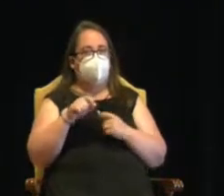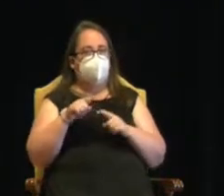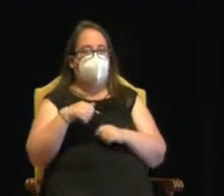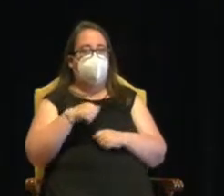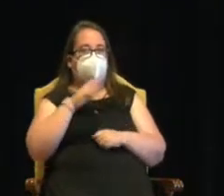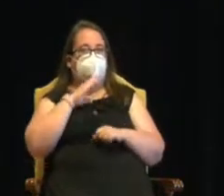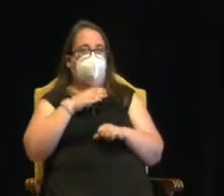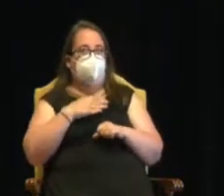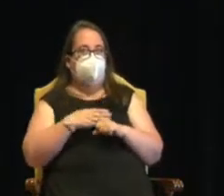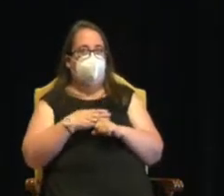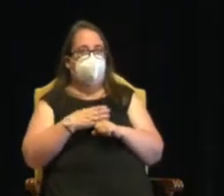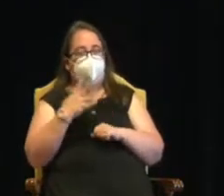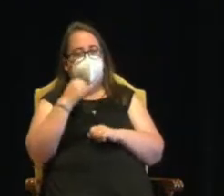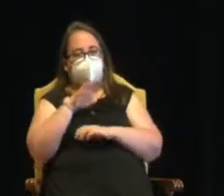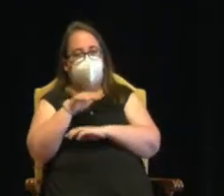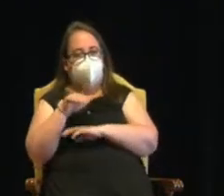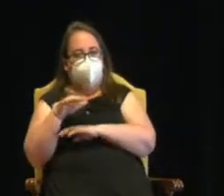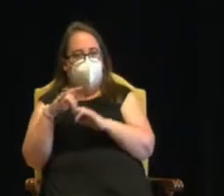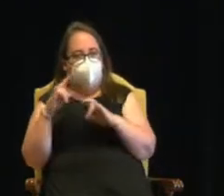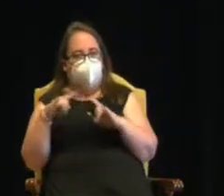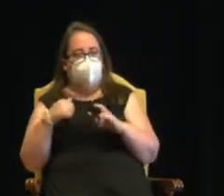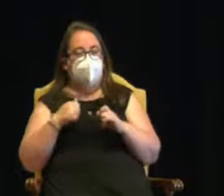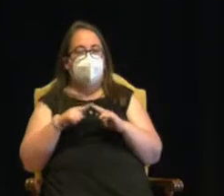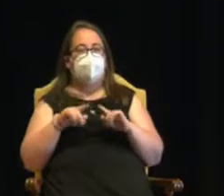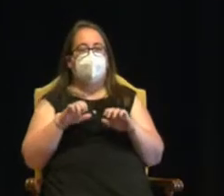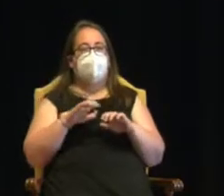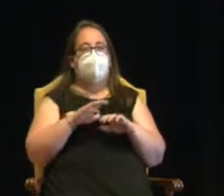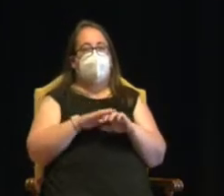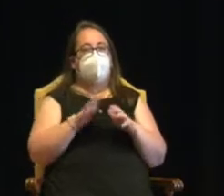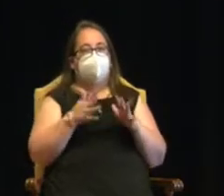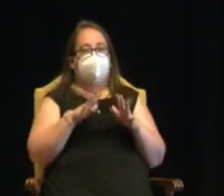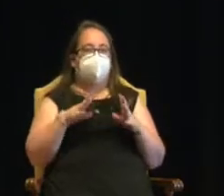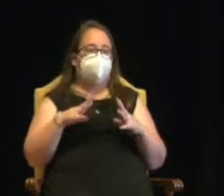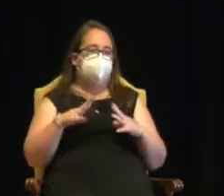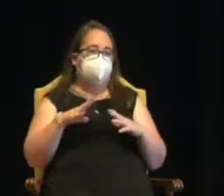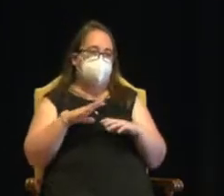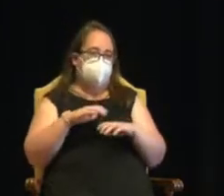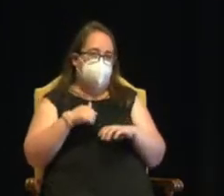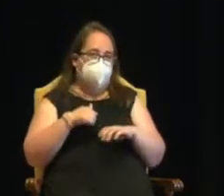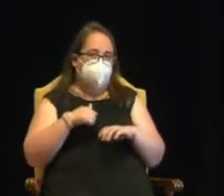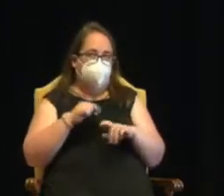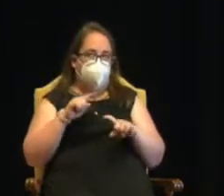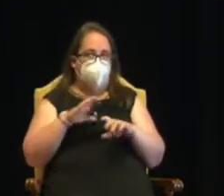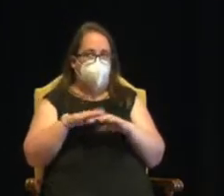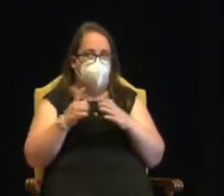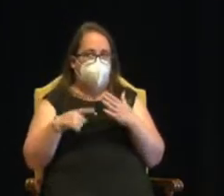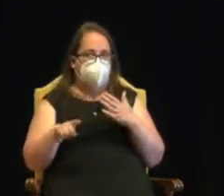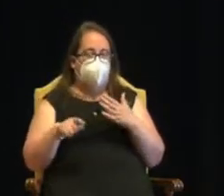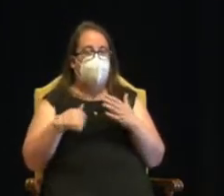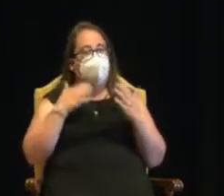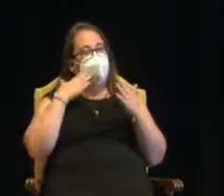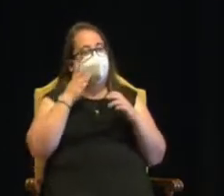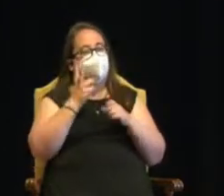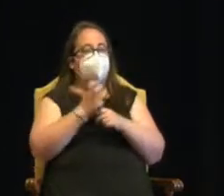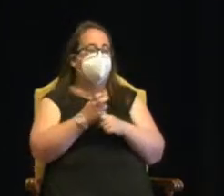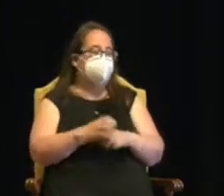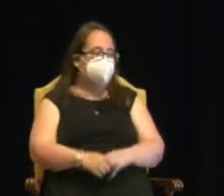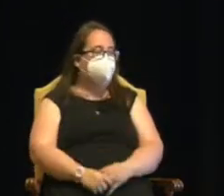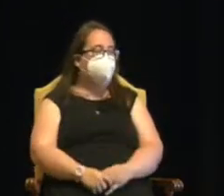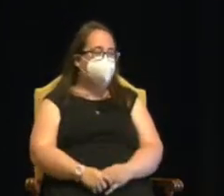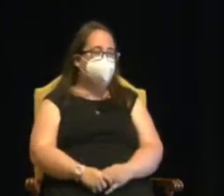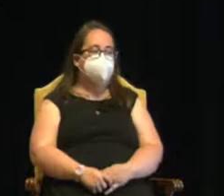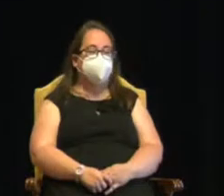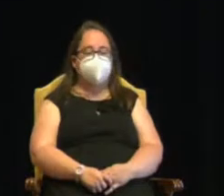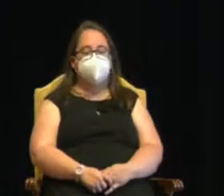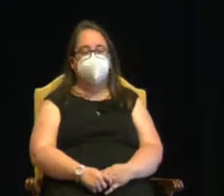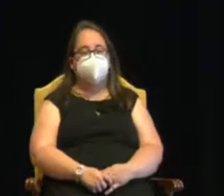forgot I was going to do that. So I'm going to try to do it on this kind of vacation I'm going on. I don't know. It's really hard.